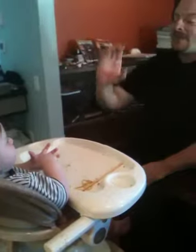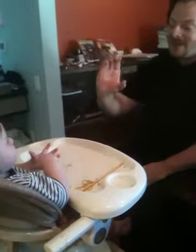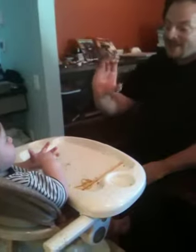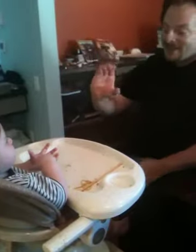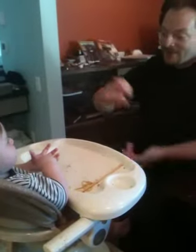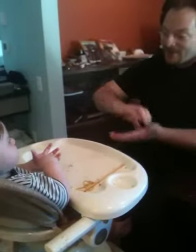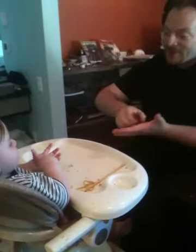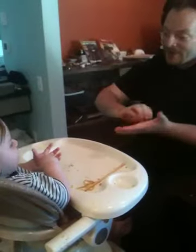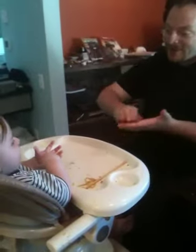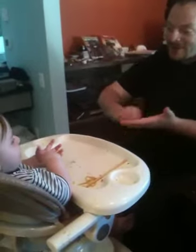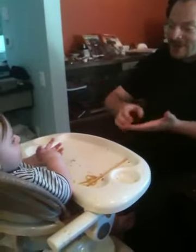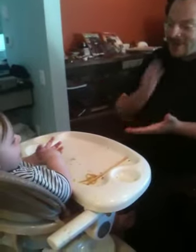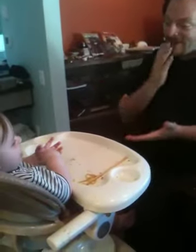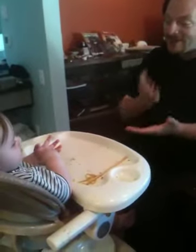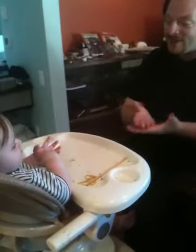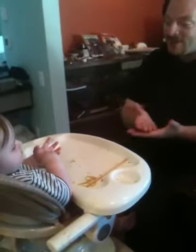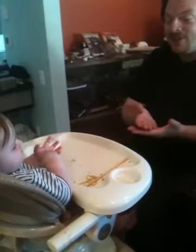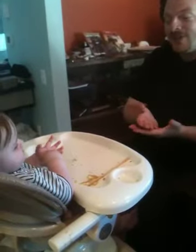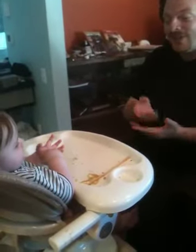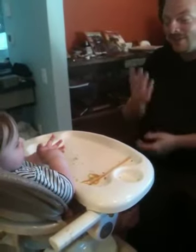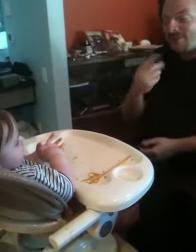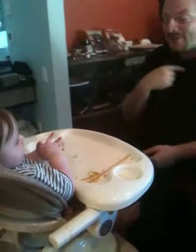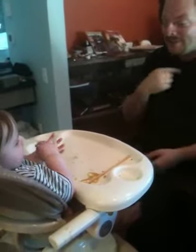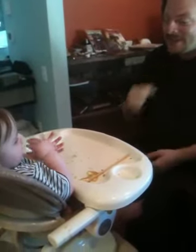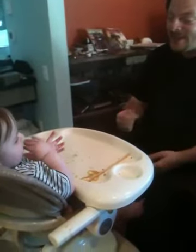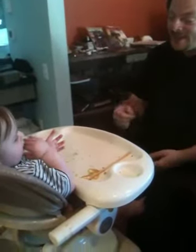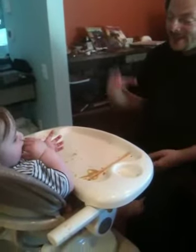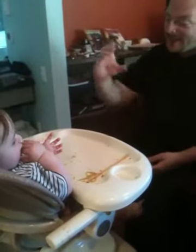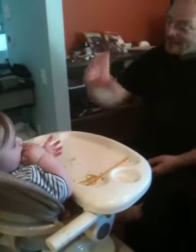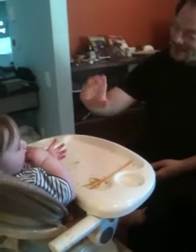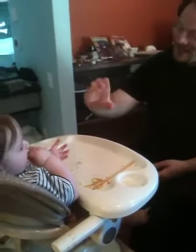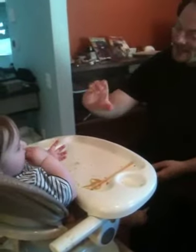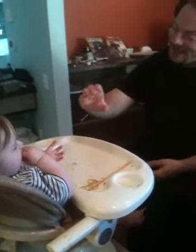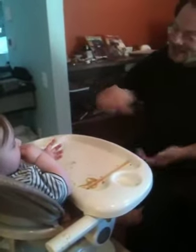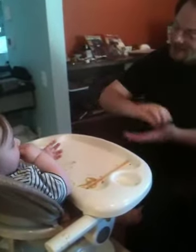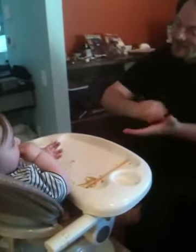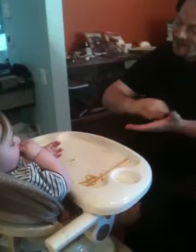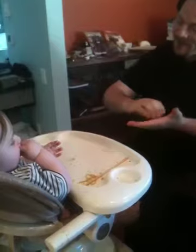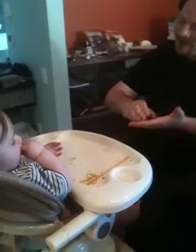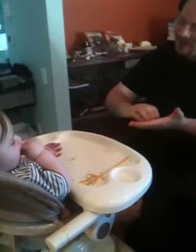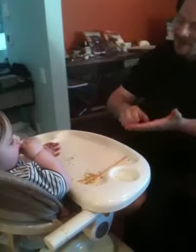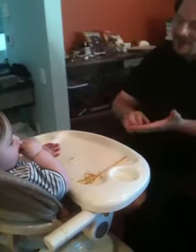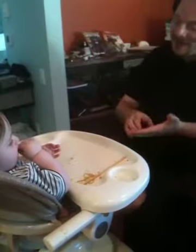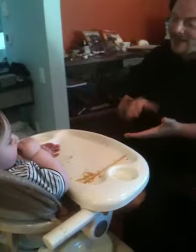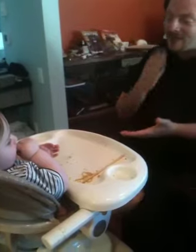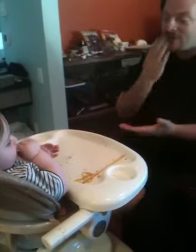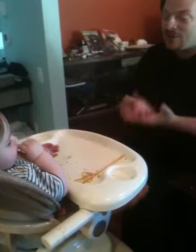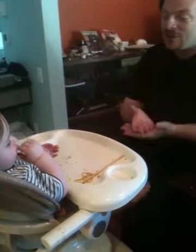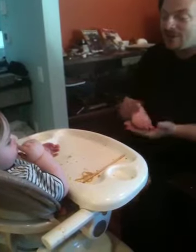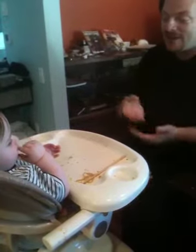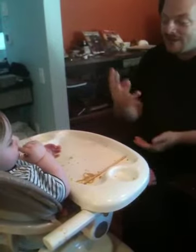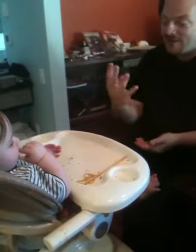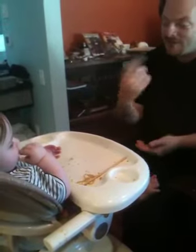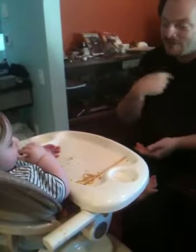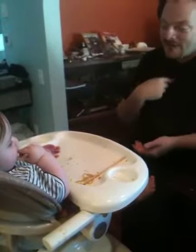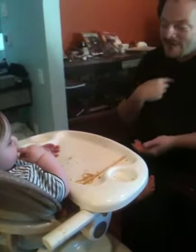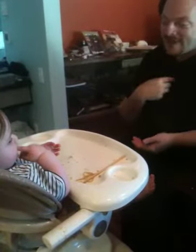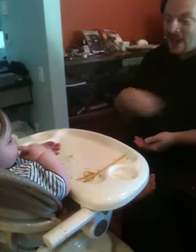C is for cookie, it's good enough for me. C is for cookie, it's good enough for me.